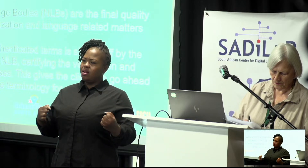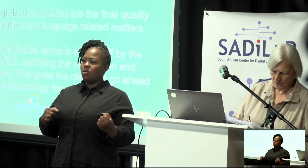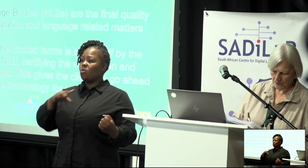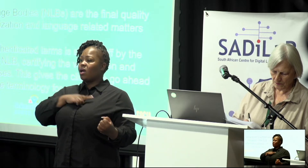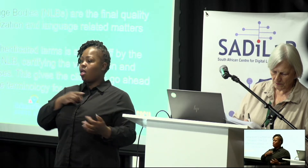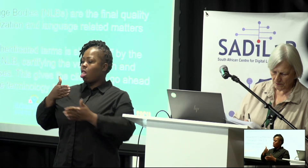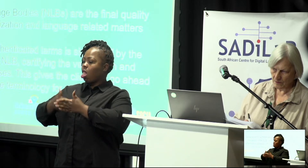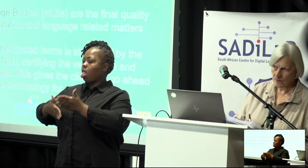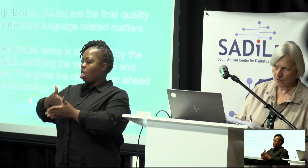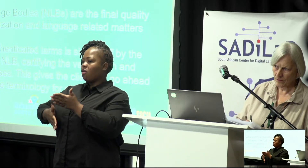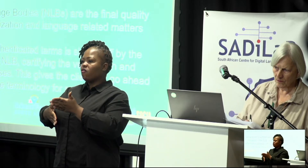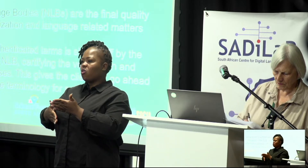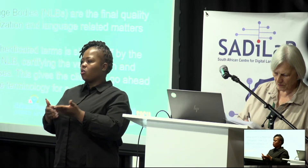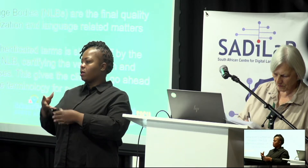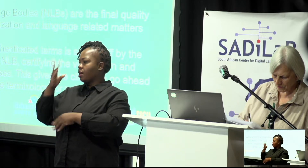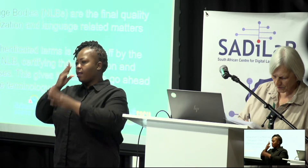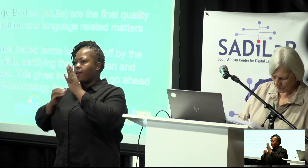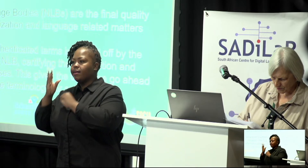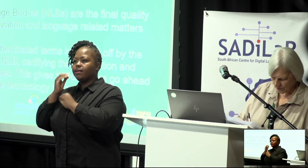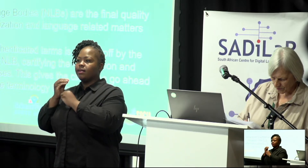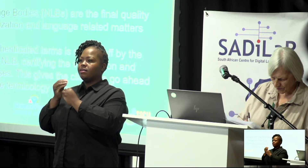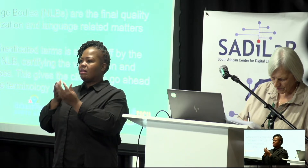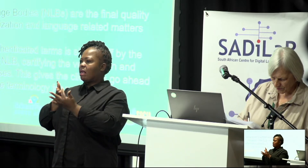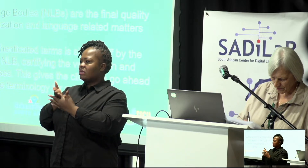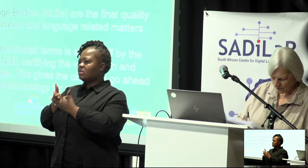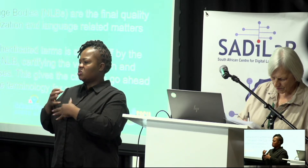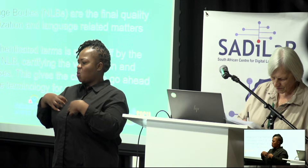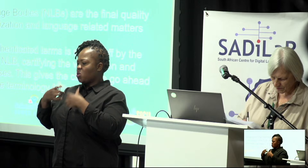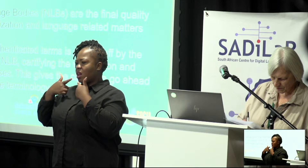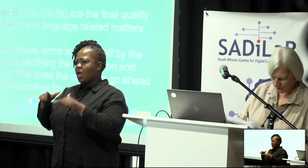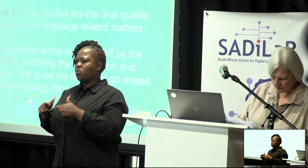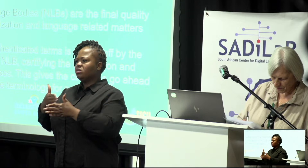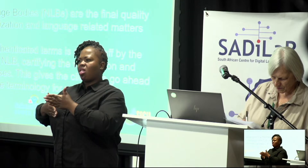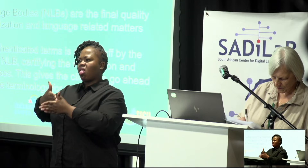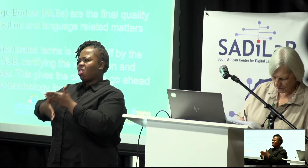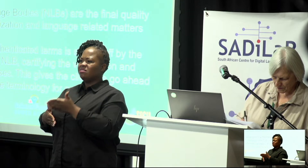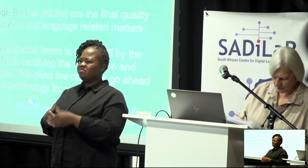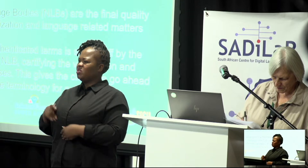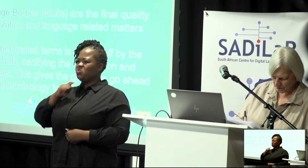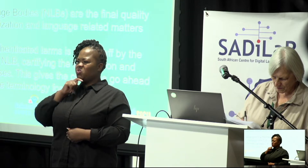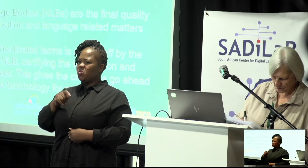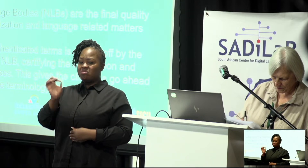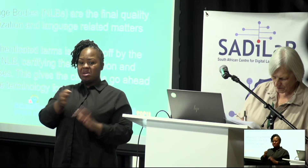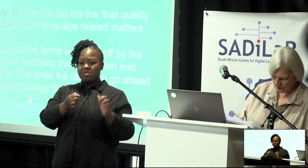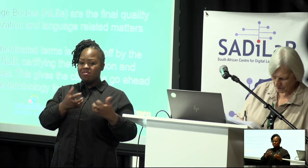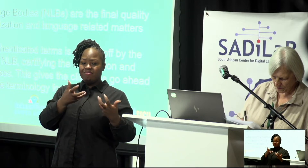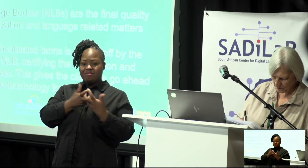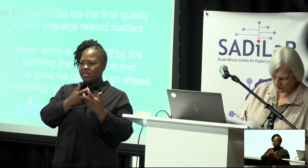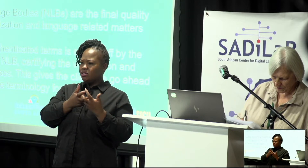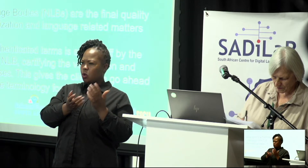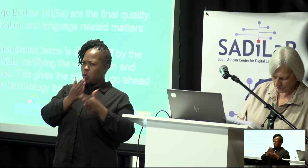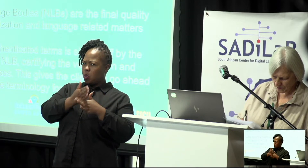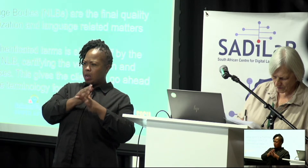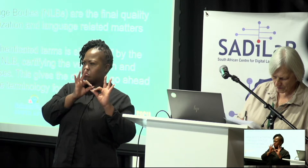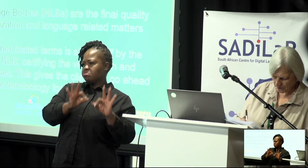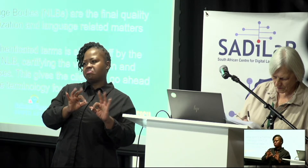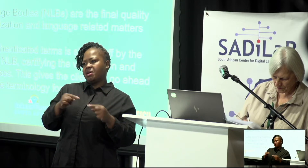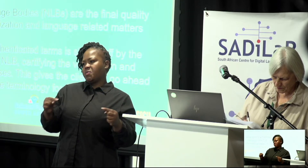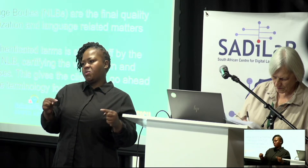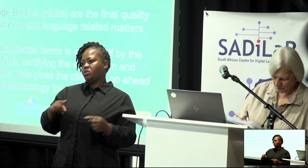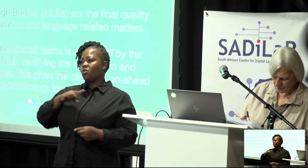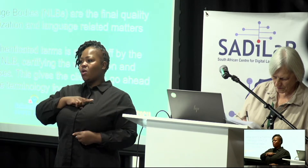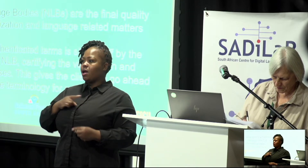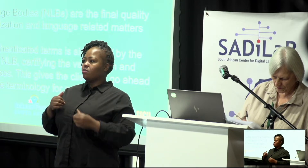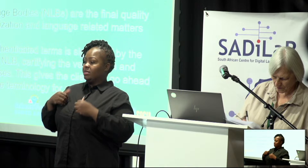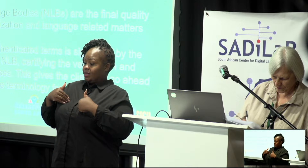access and learning in our local languages, because that's where the foundation is laid. And also if we